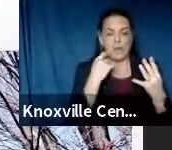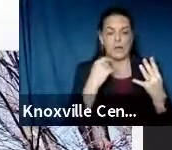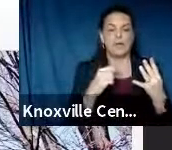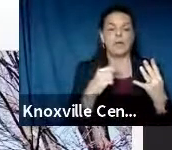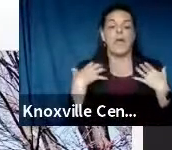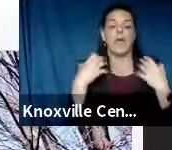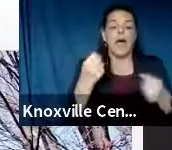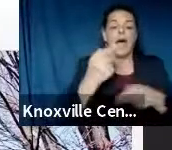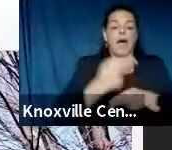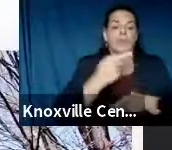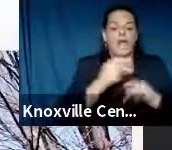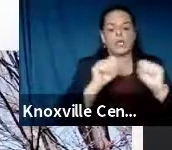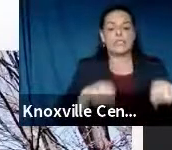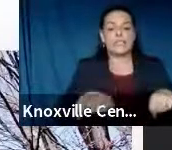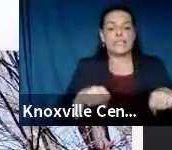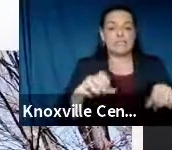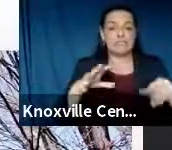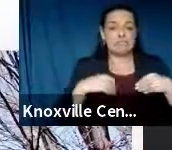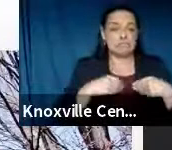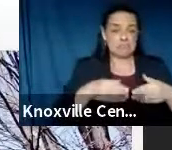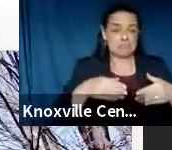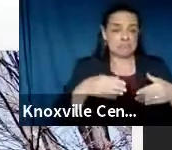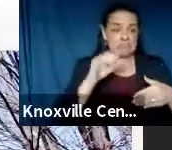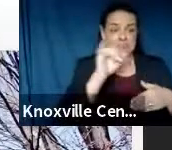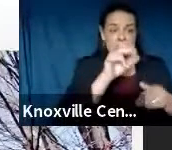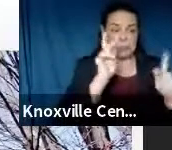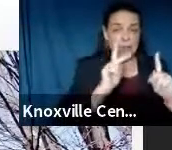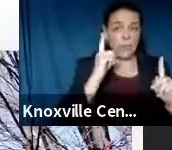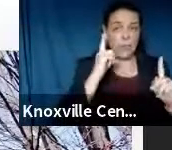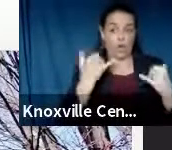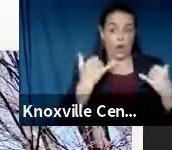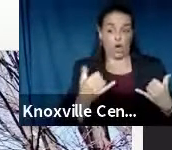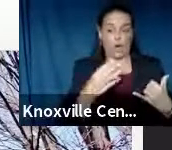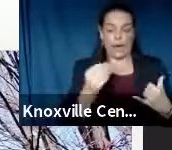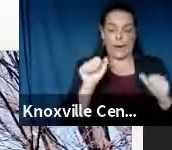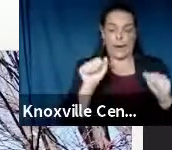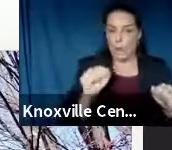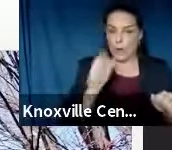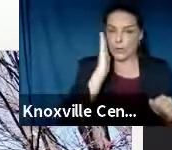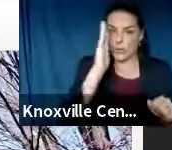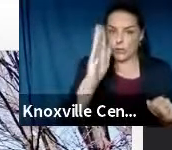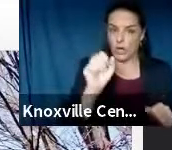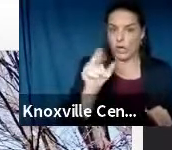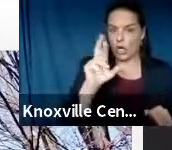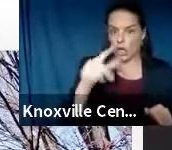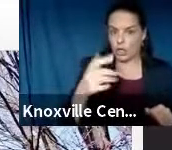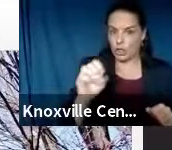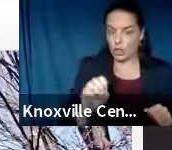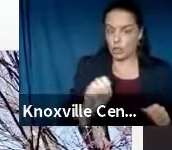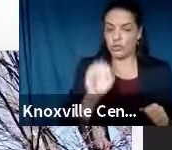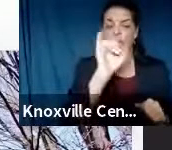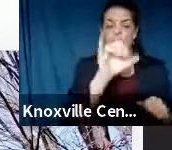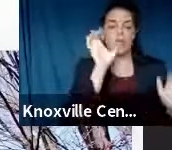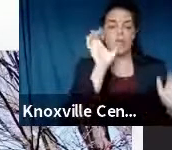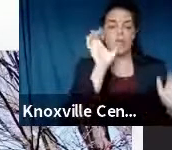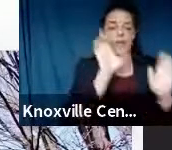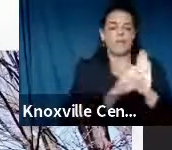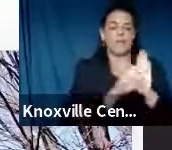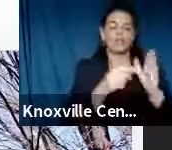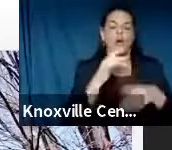healthcare system capabilities remain within current and forecasted surge capacity. These graphs show the availability of regional hospital